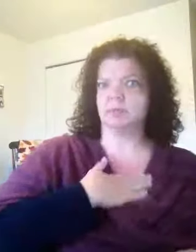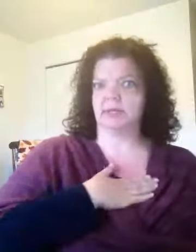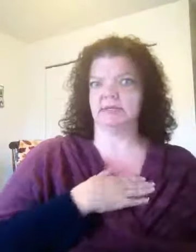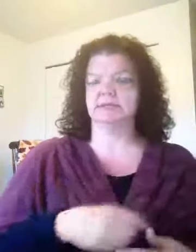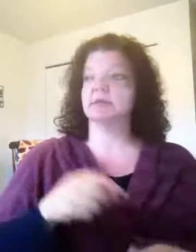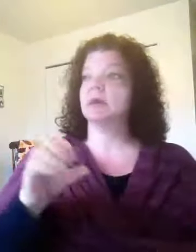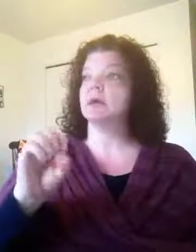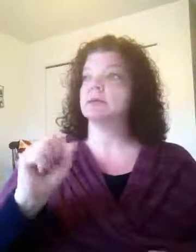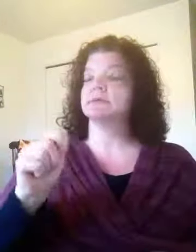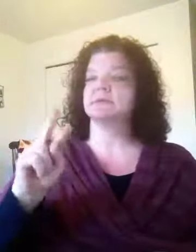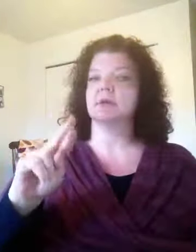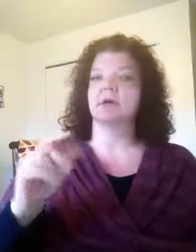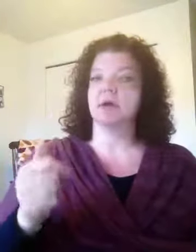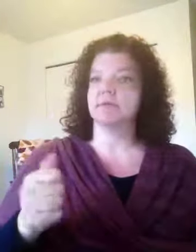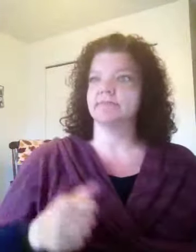brave.